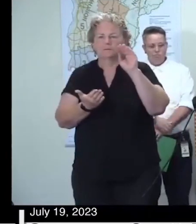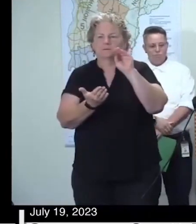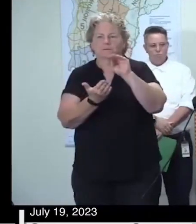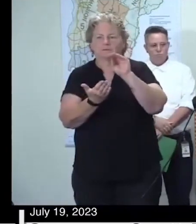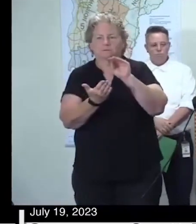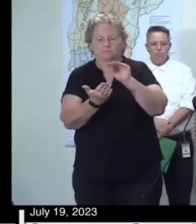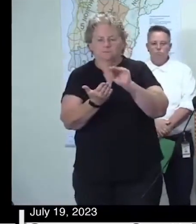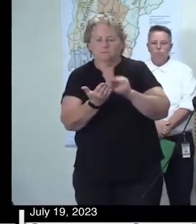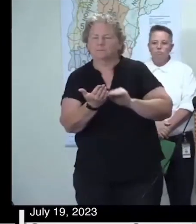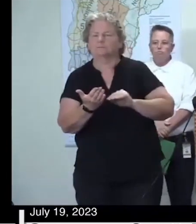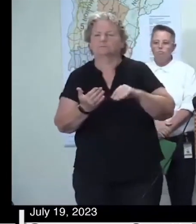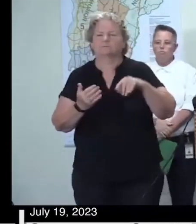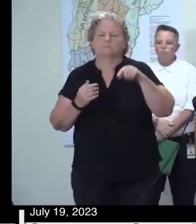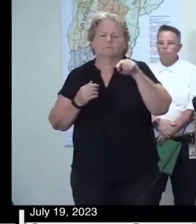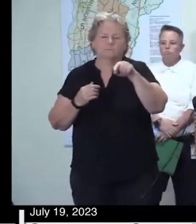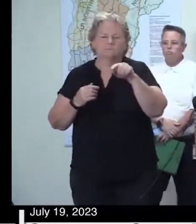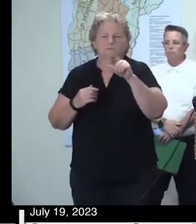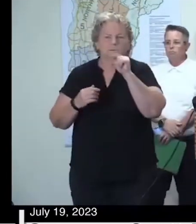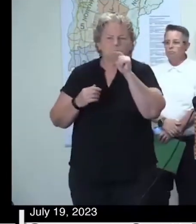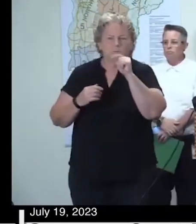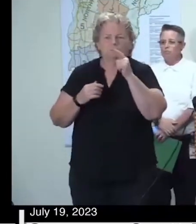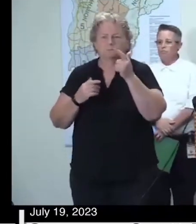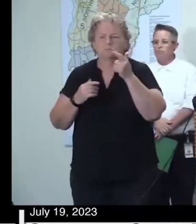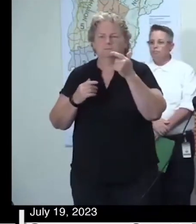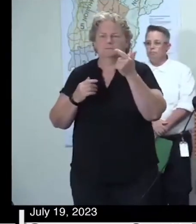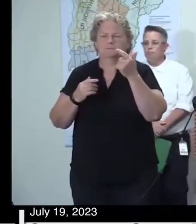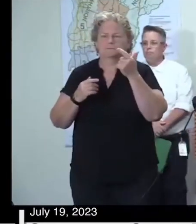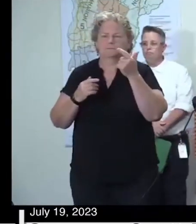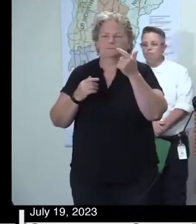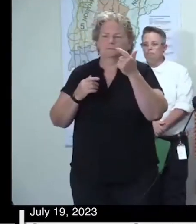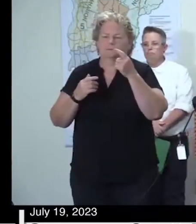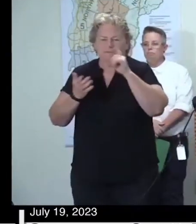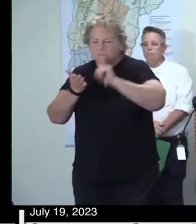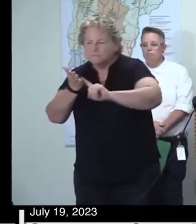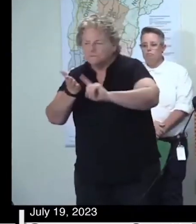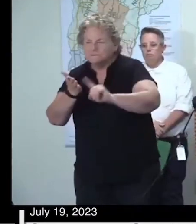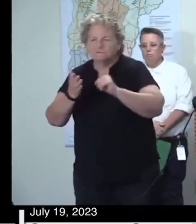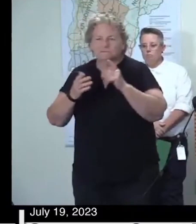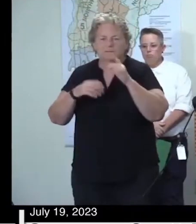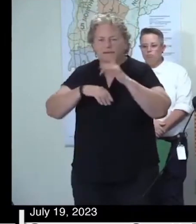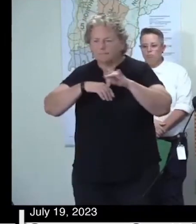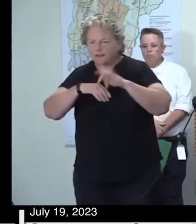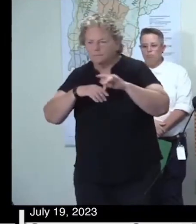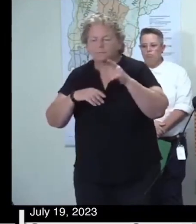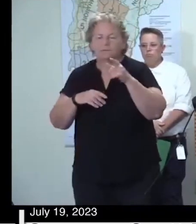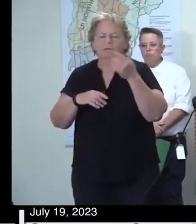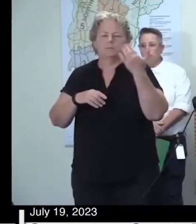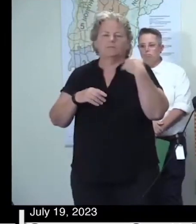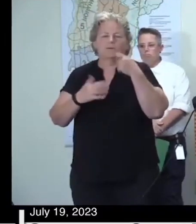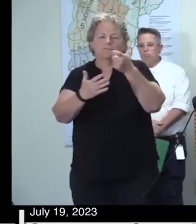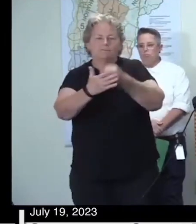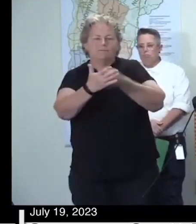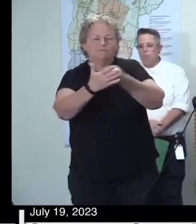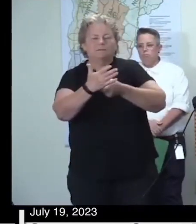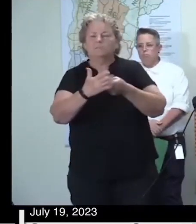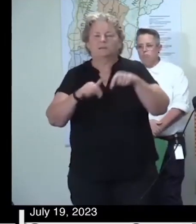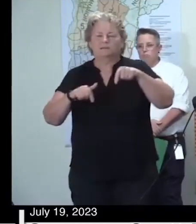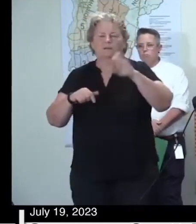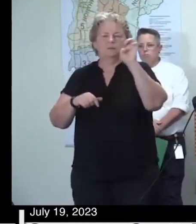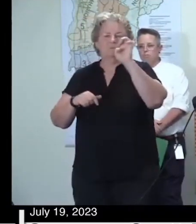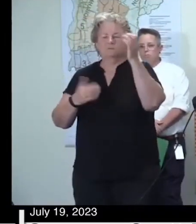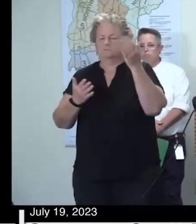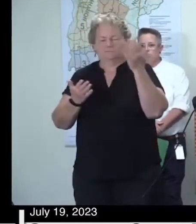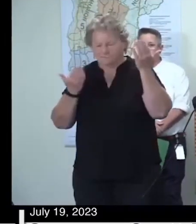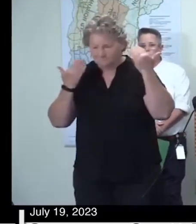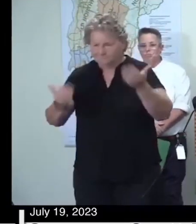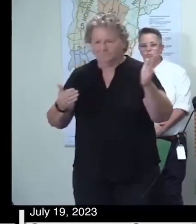has allowed work notices for emergency repairs to be entered into our database with no fee. We anticipate that